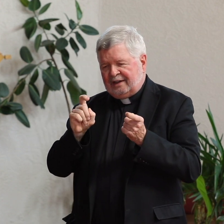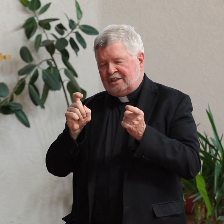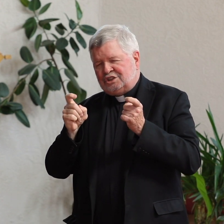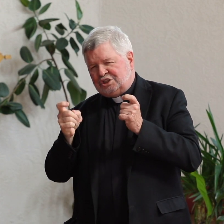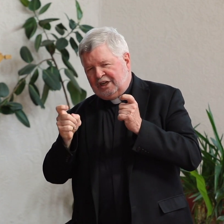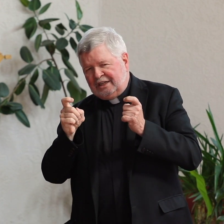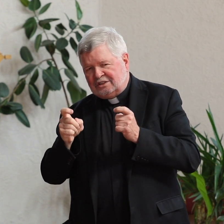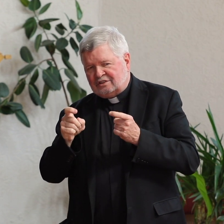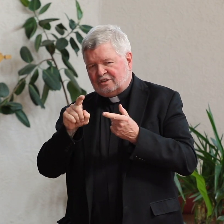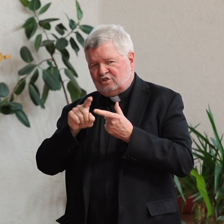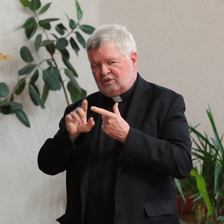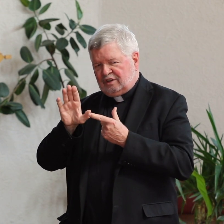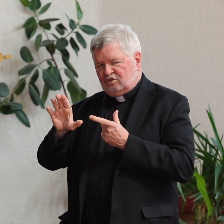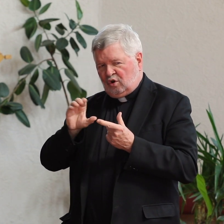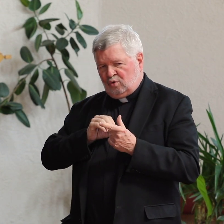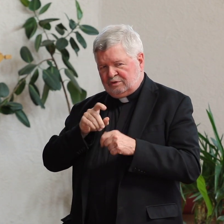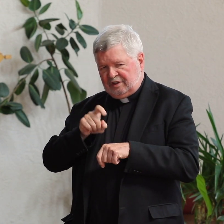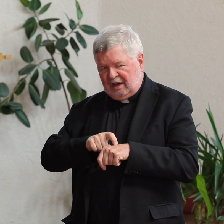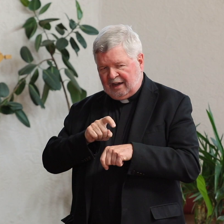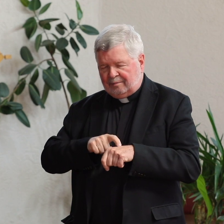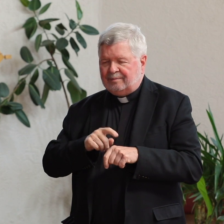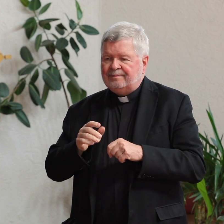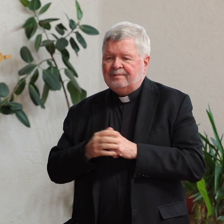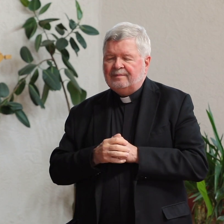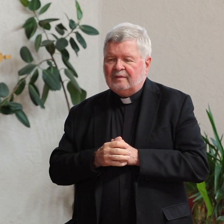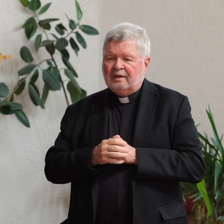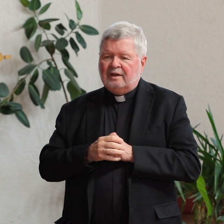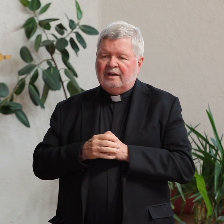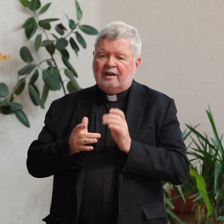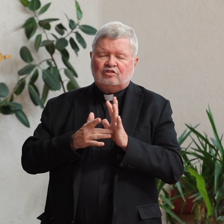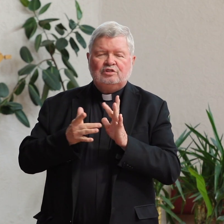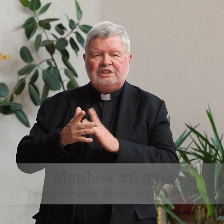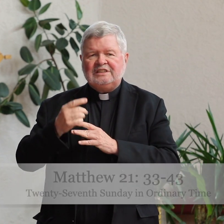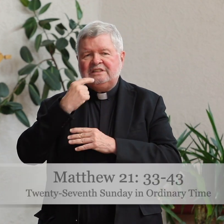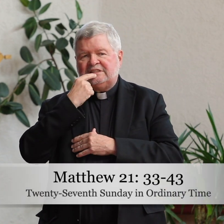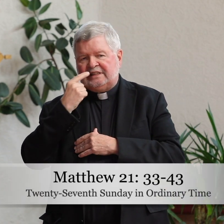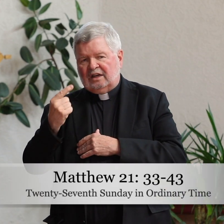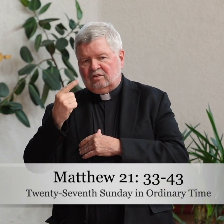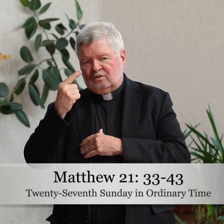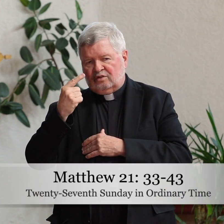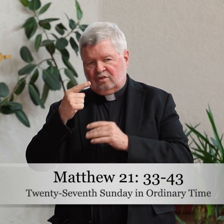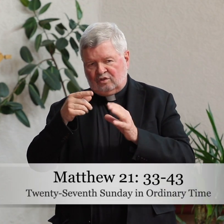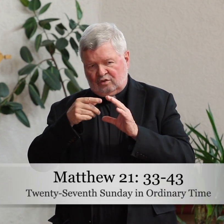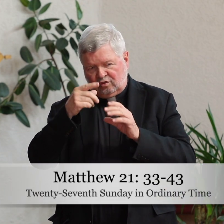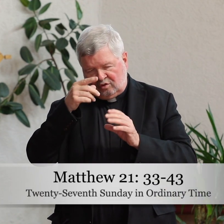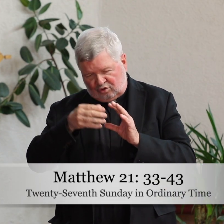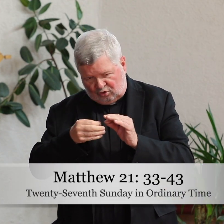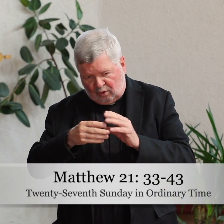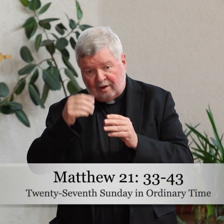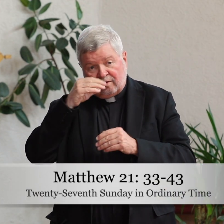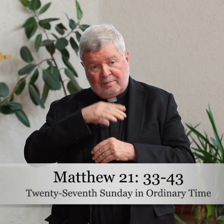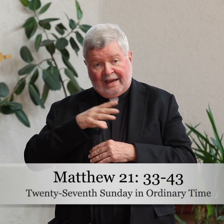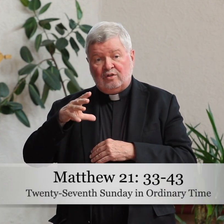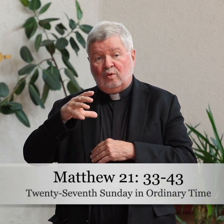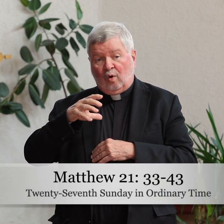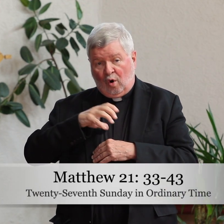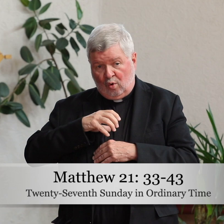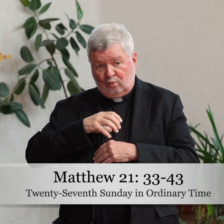and changes it to his own time. And so Jesus tells the story of a man who